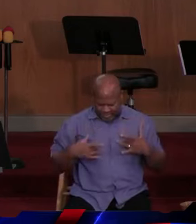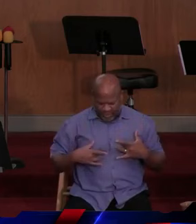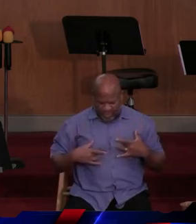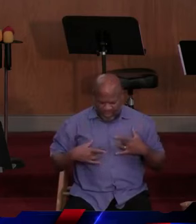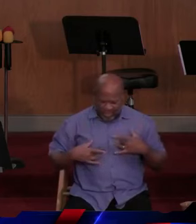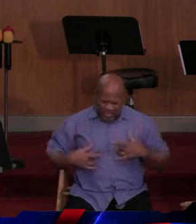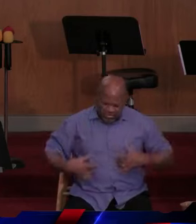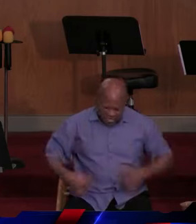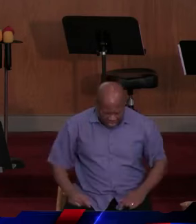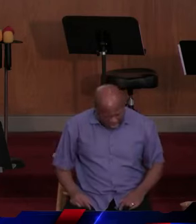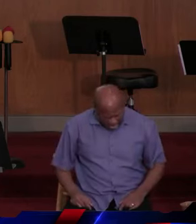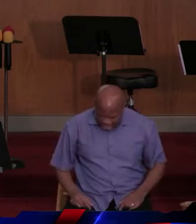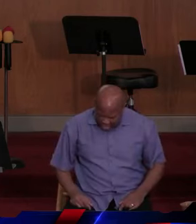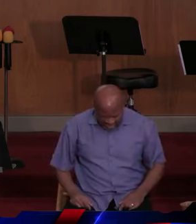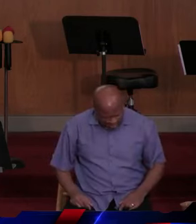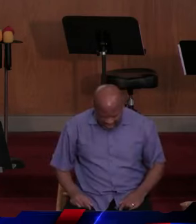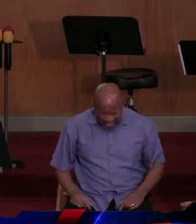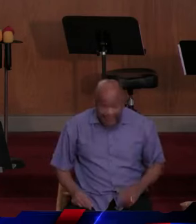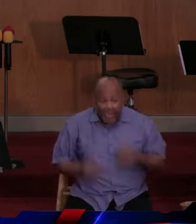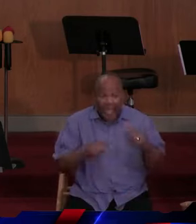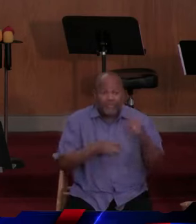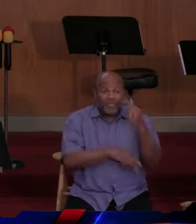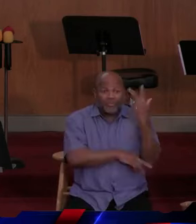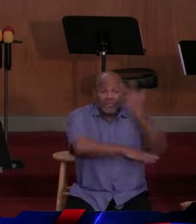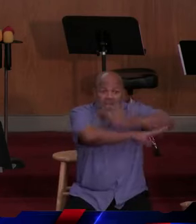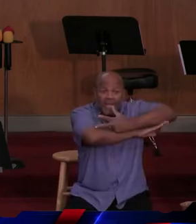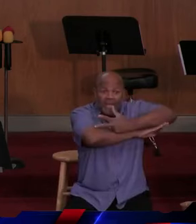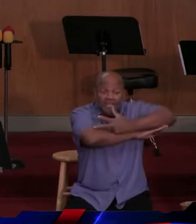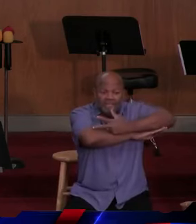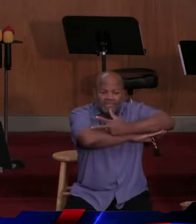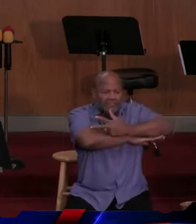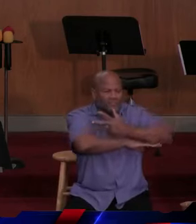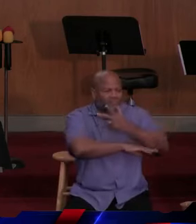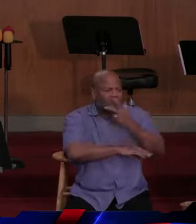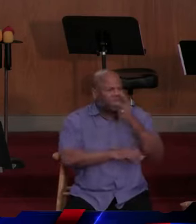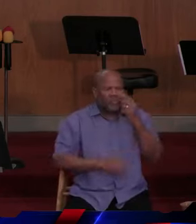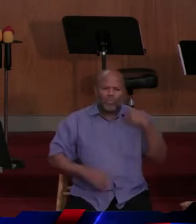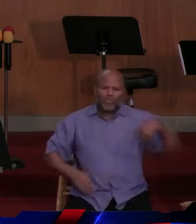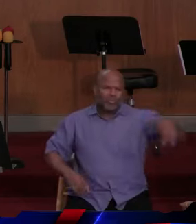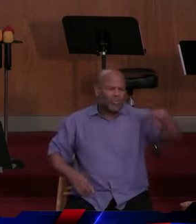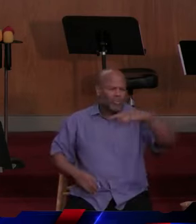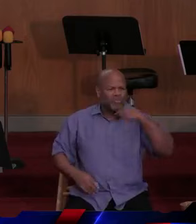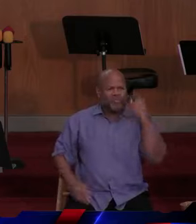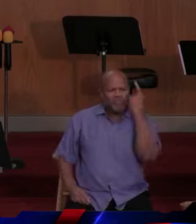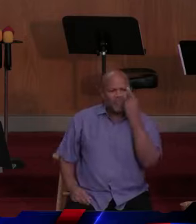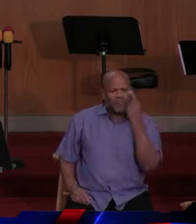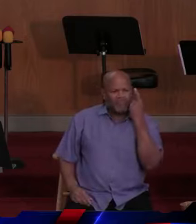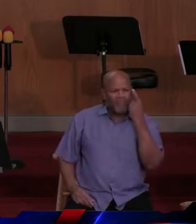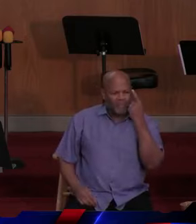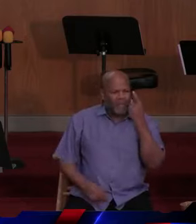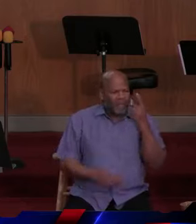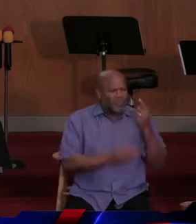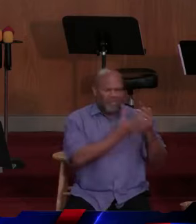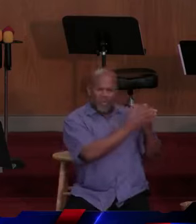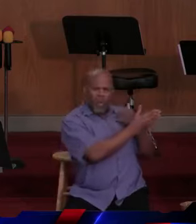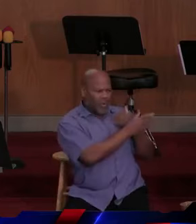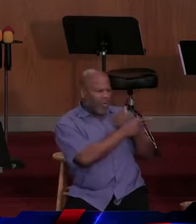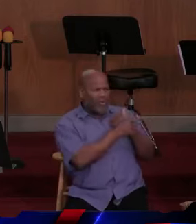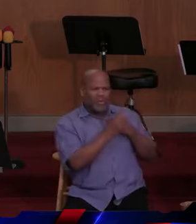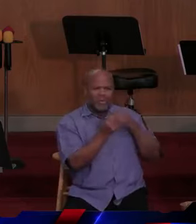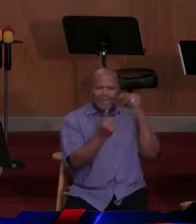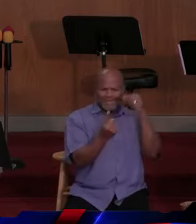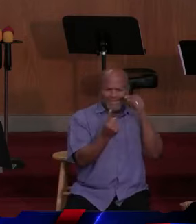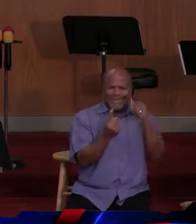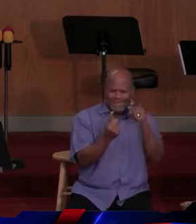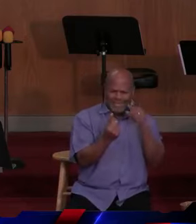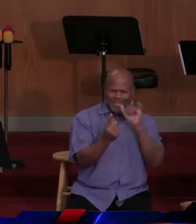depressed. And above all, it's 3 days that we had thought he was the one. Here it is.